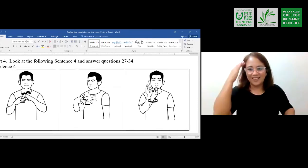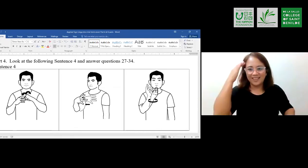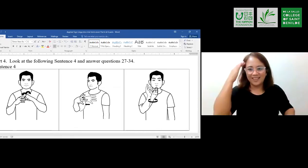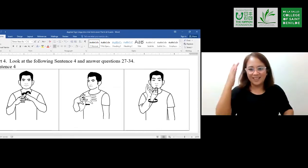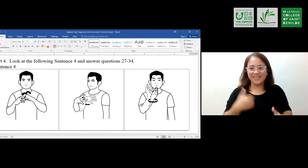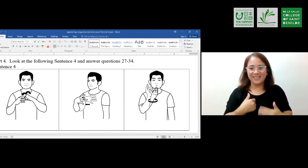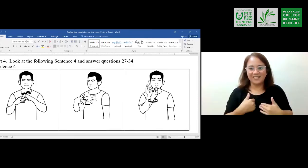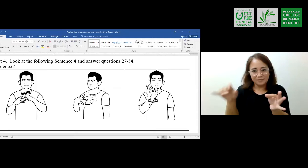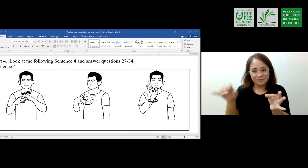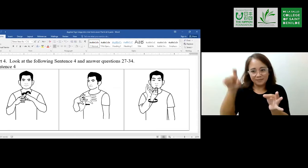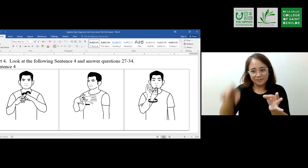don't like.